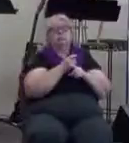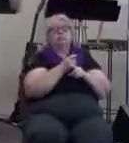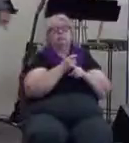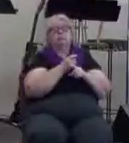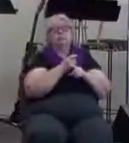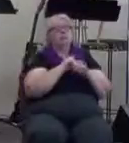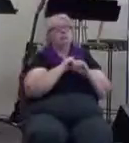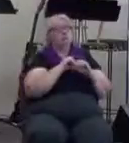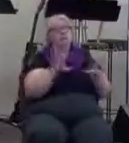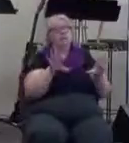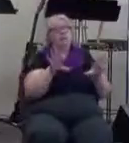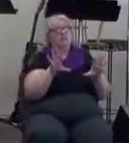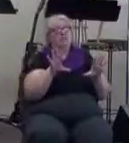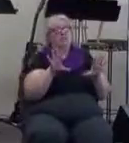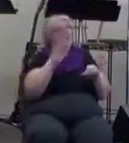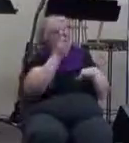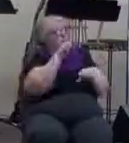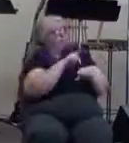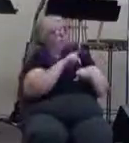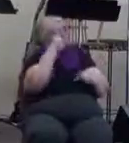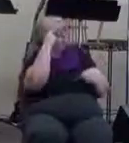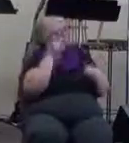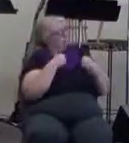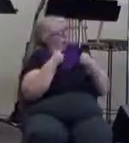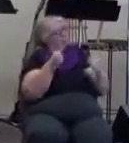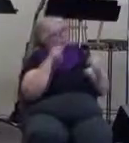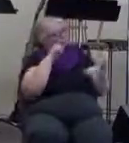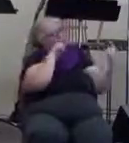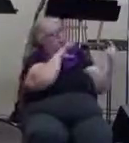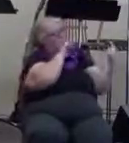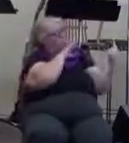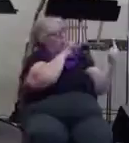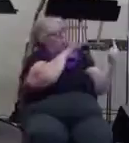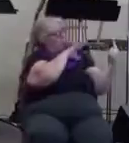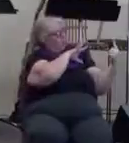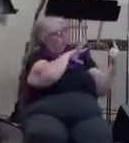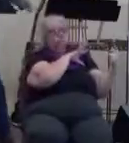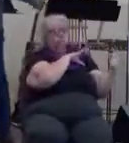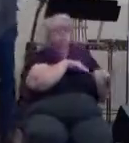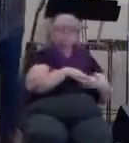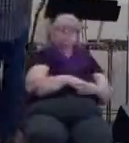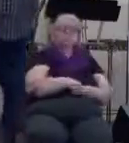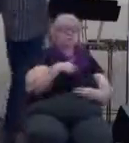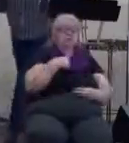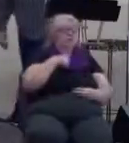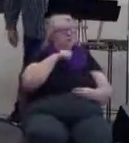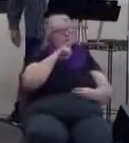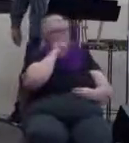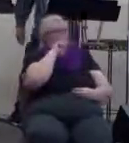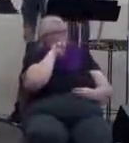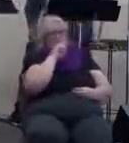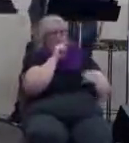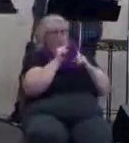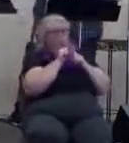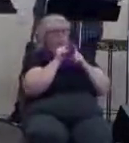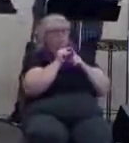bold enough to stand right there and let them have it. I love the words.